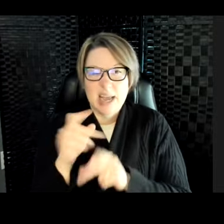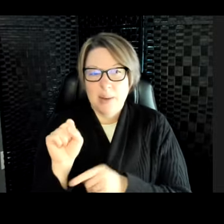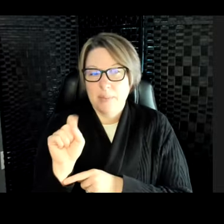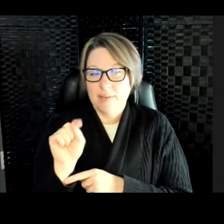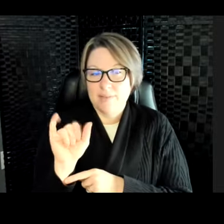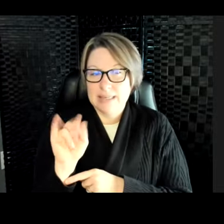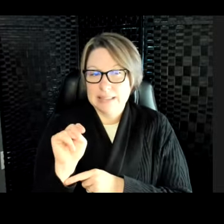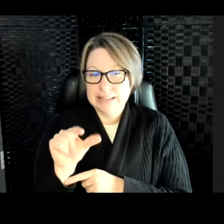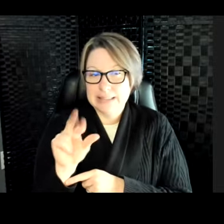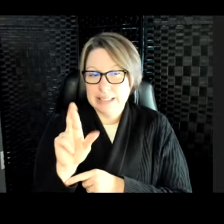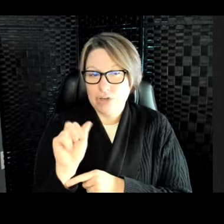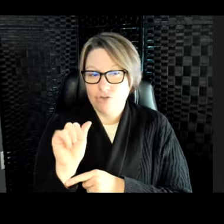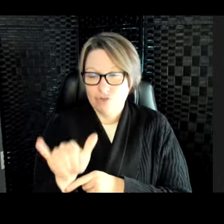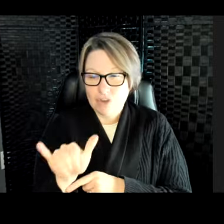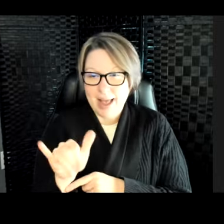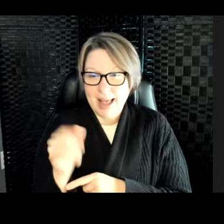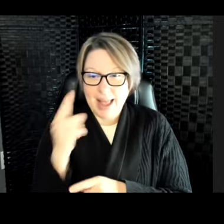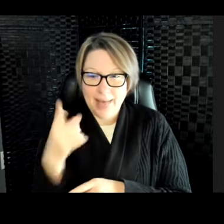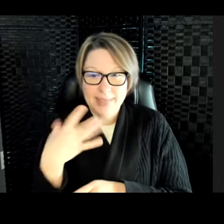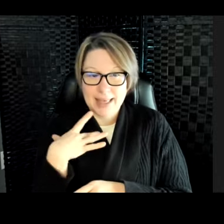the camera. And sometimes they'll come and just smile at the camera.